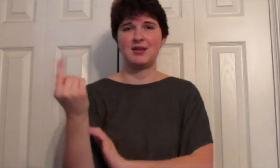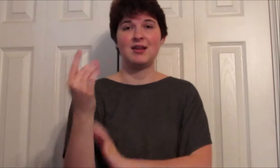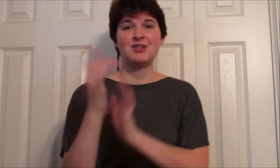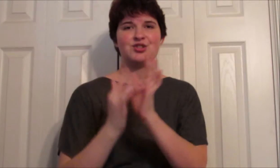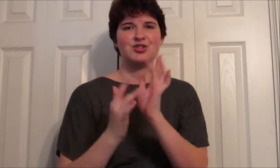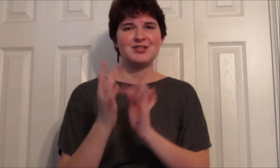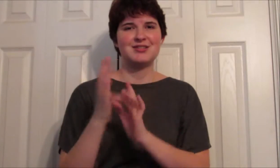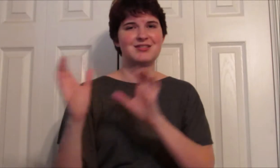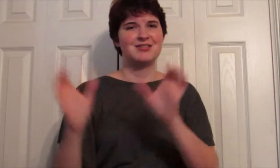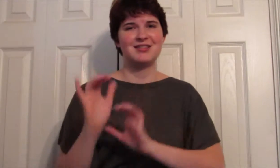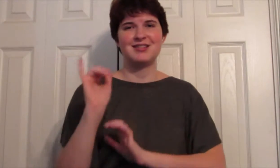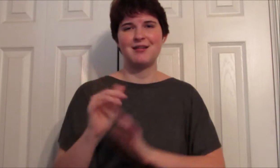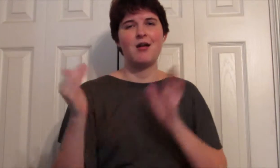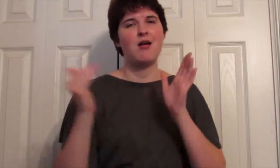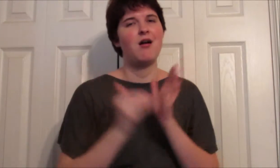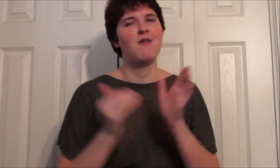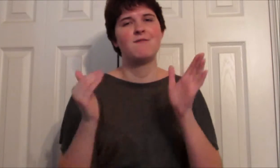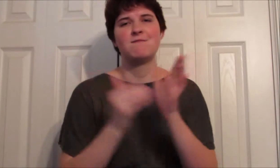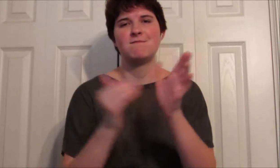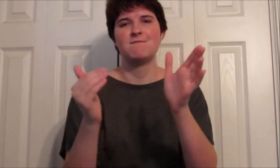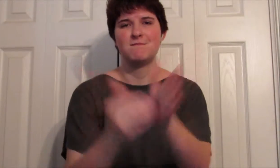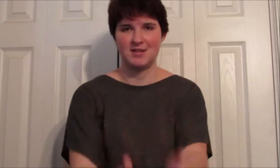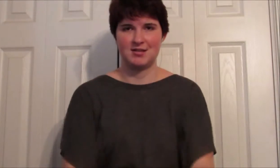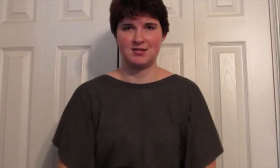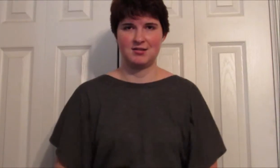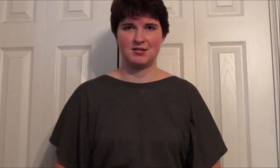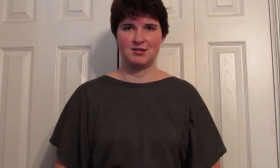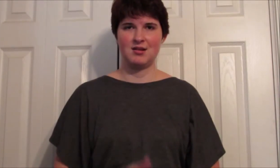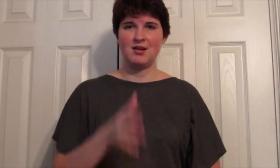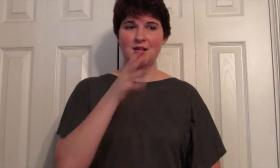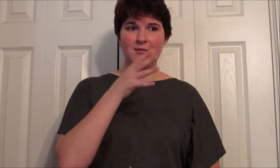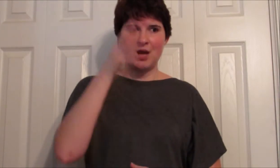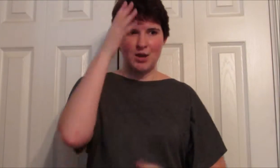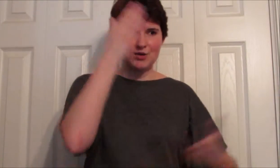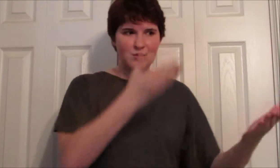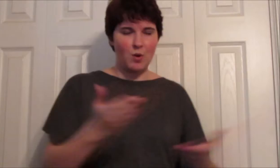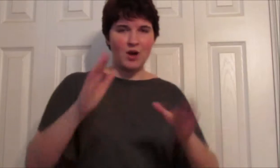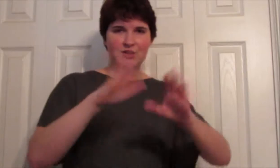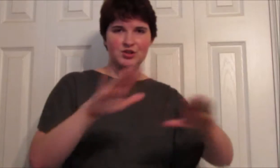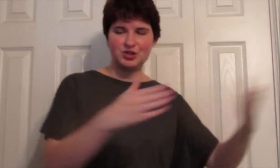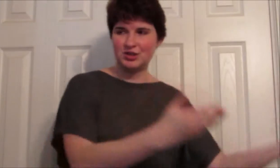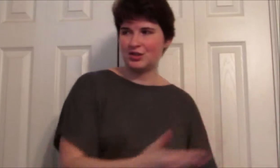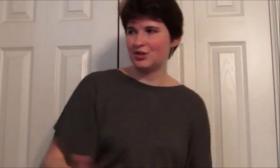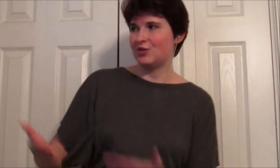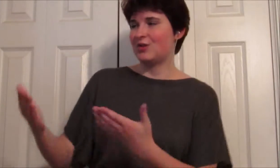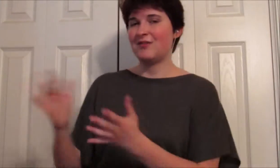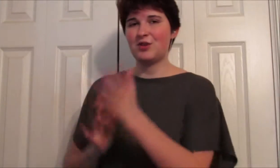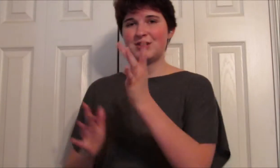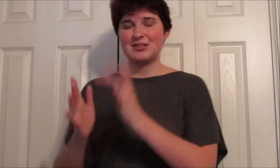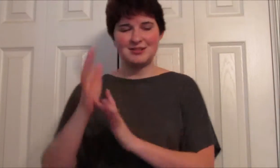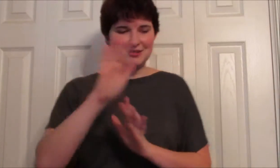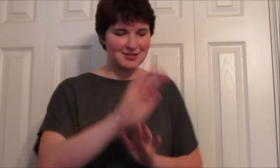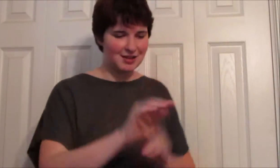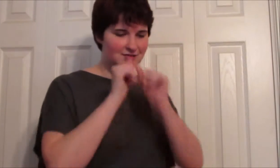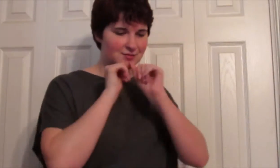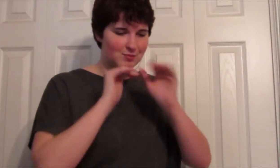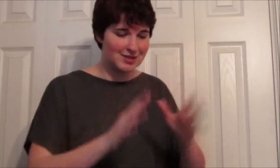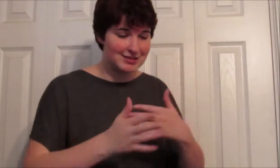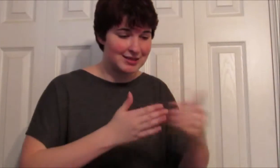this all the time. Parents brought their children out to him to be touched and blessed, even though his own followers